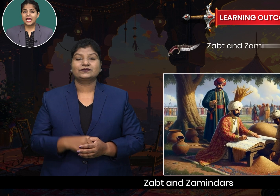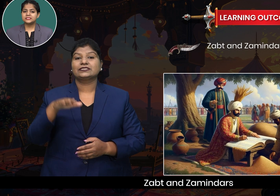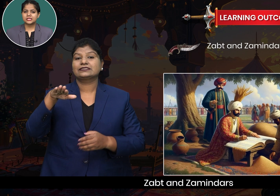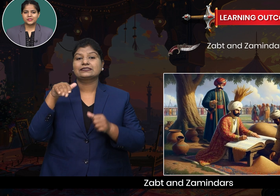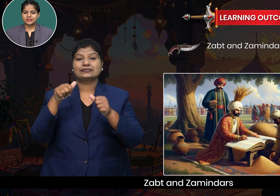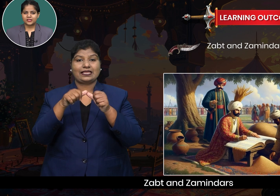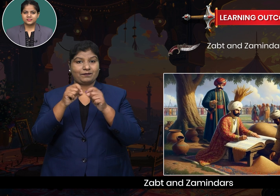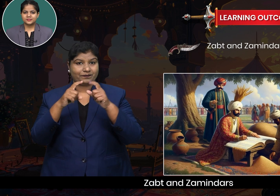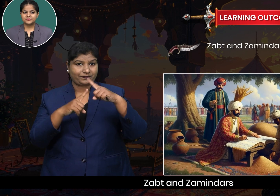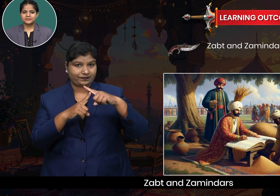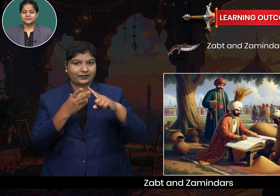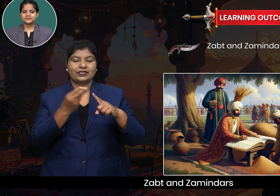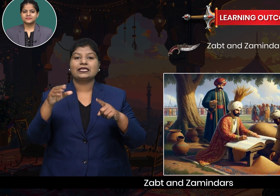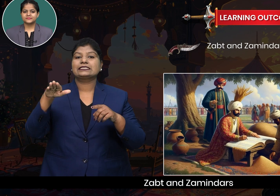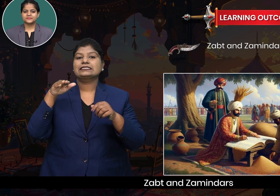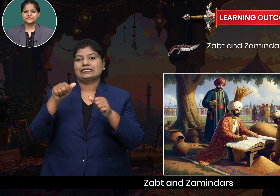Zabt and Zamindars.